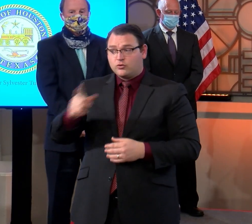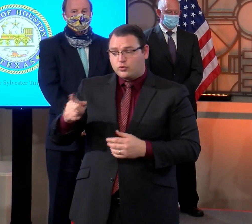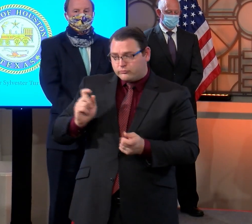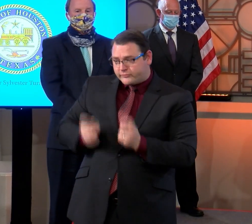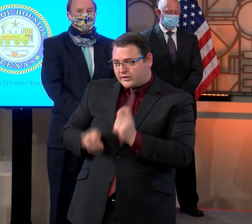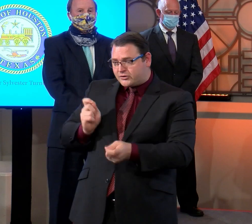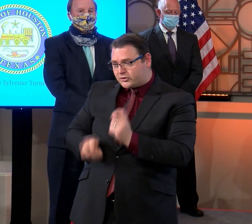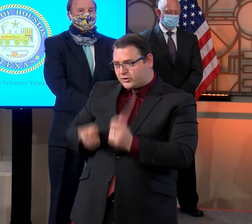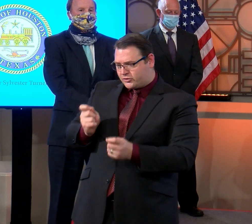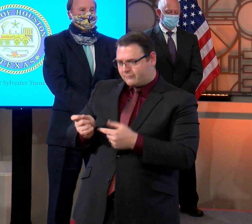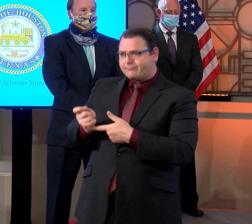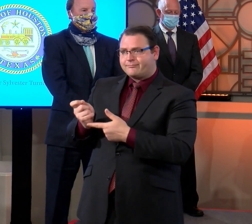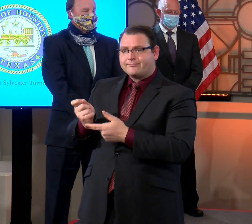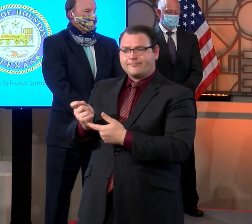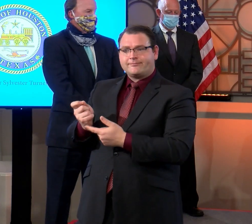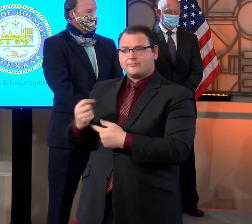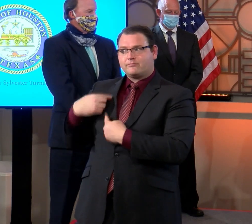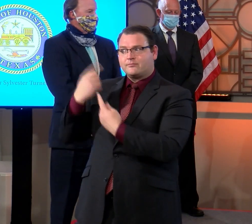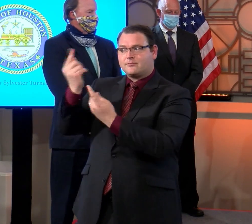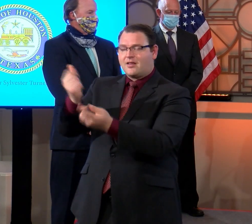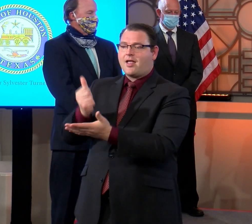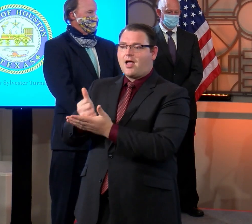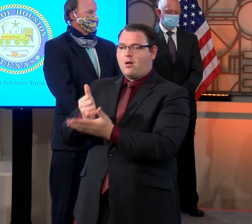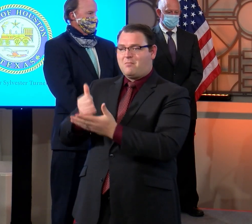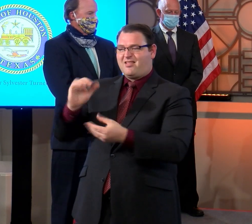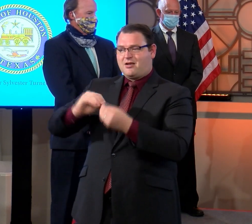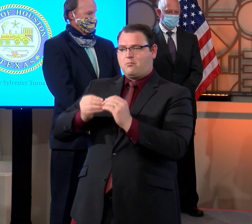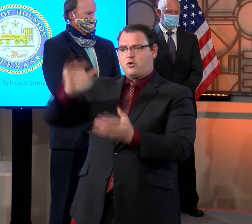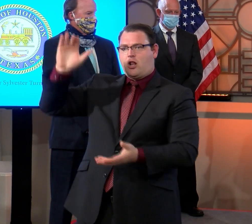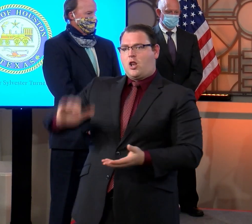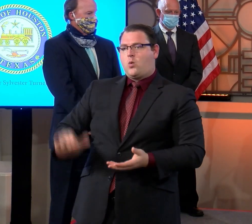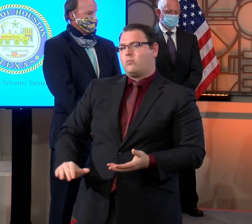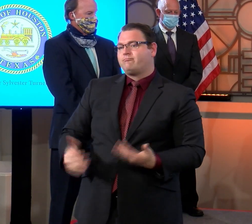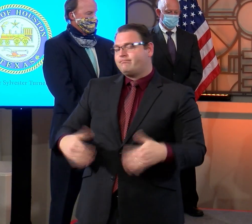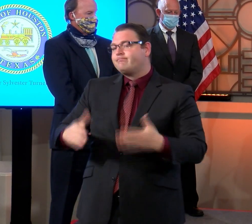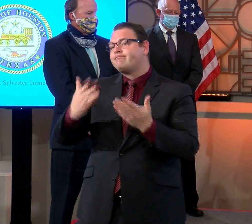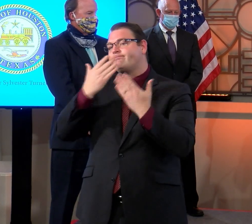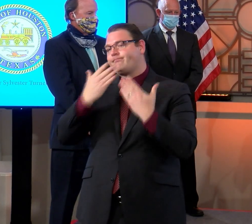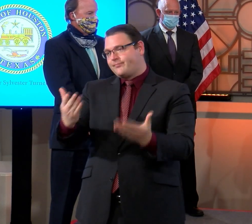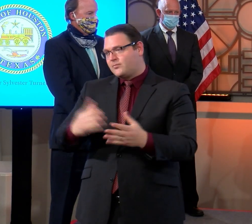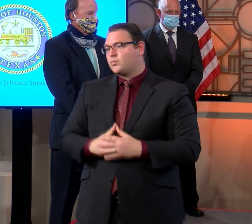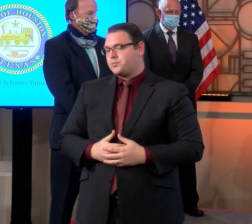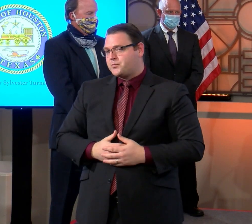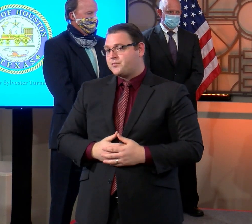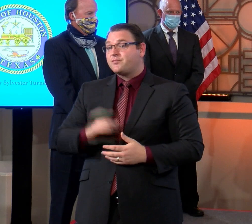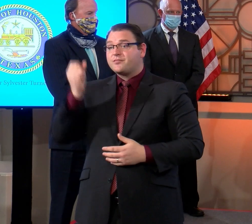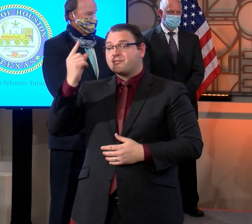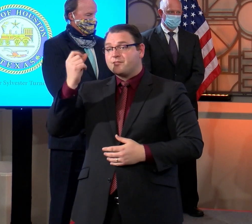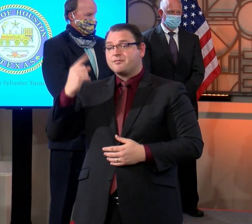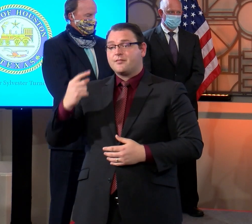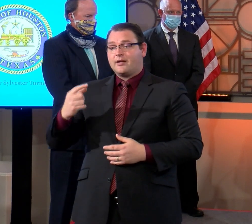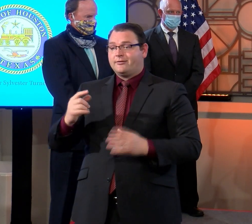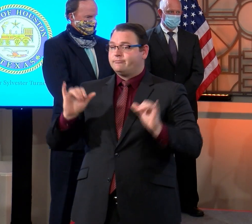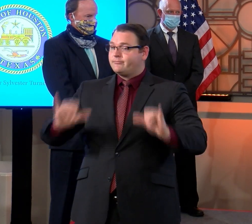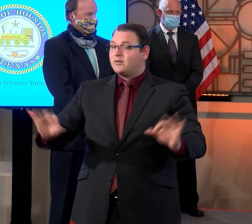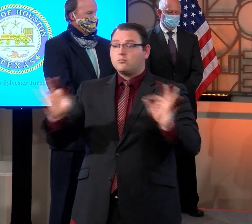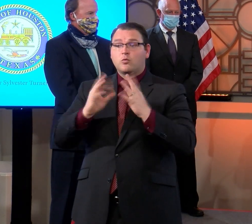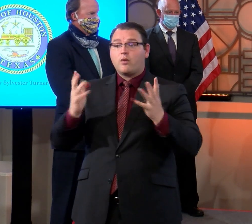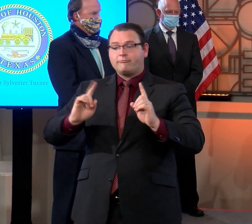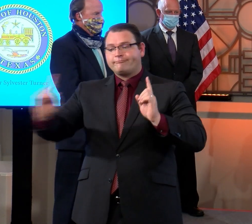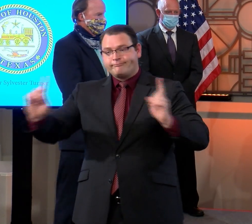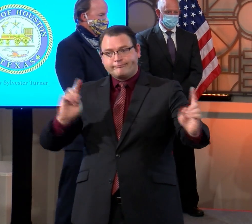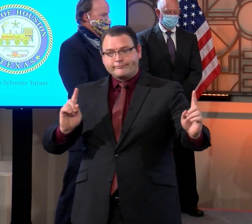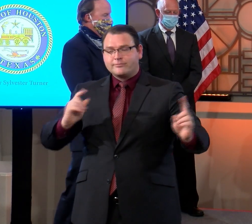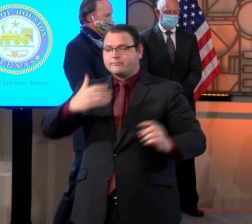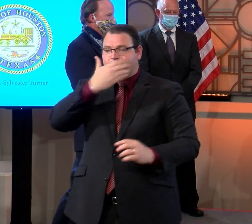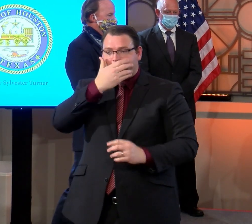low, and that we're very appreciative on that. So the social distancing remains important. The